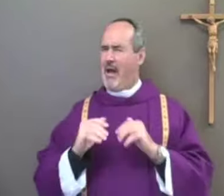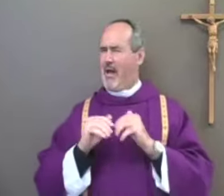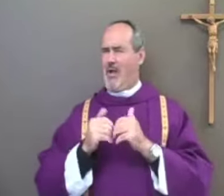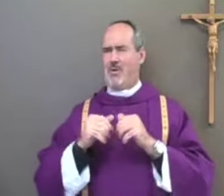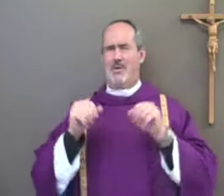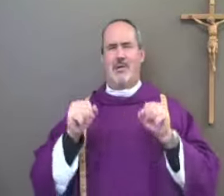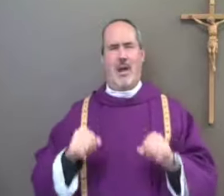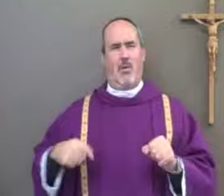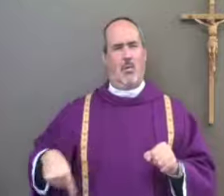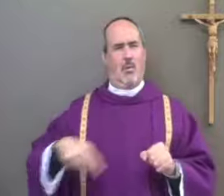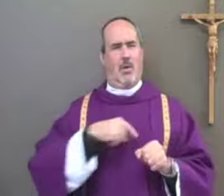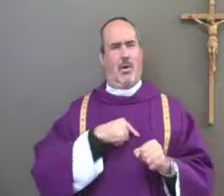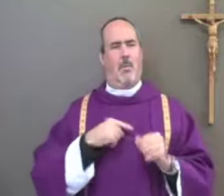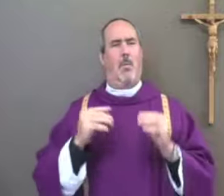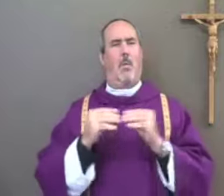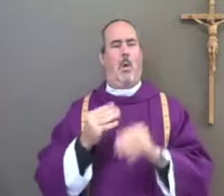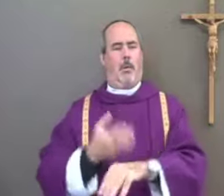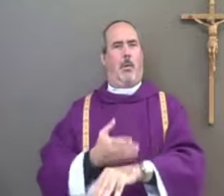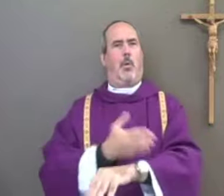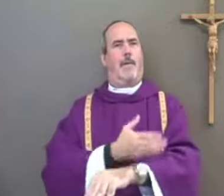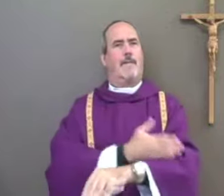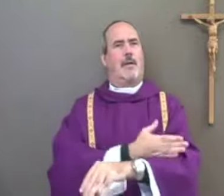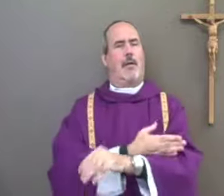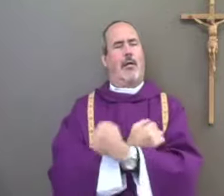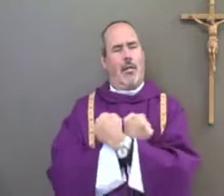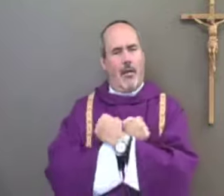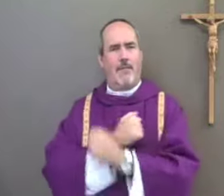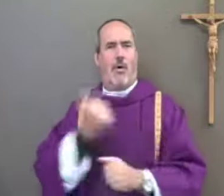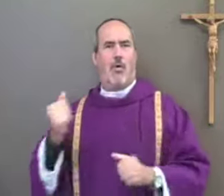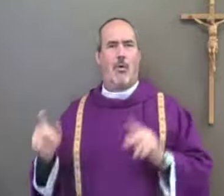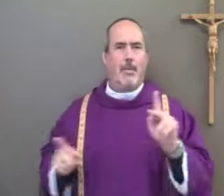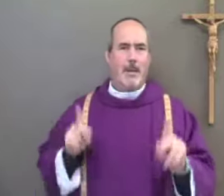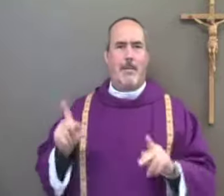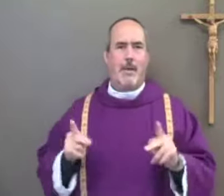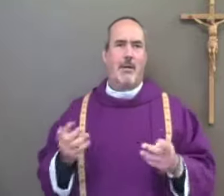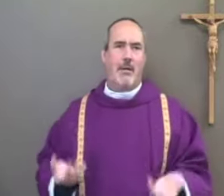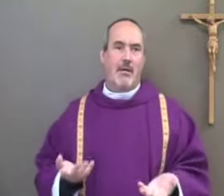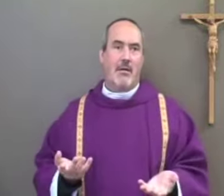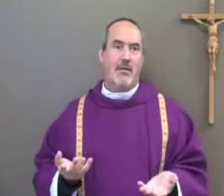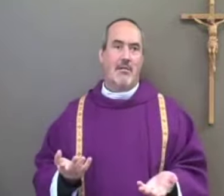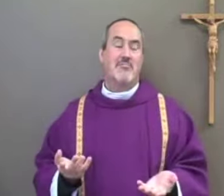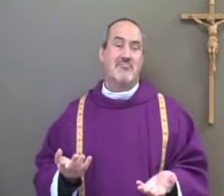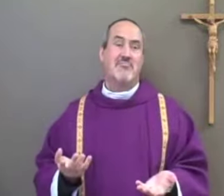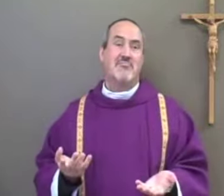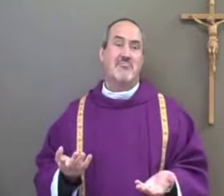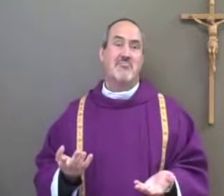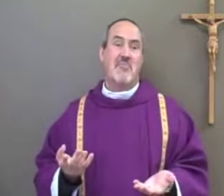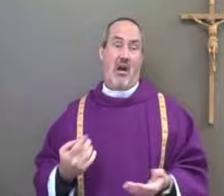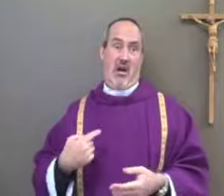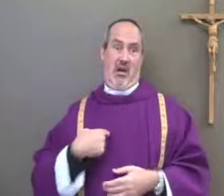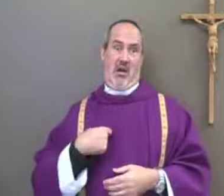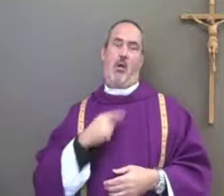So I guess the question is, how can we learn to love other people better?